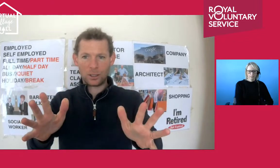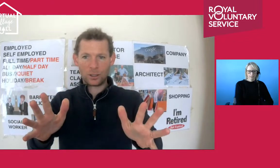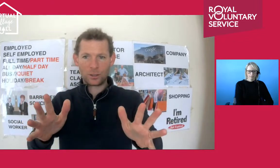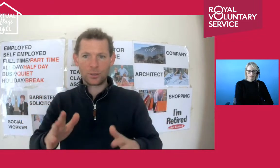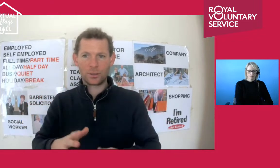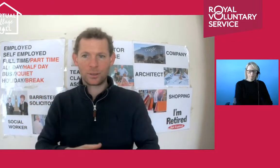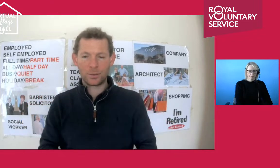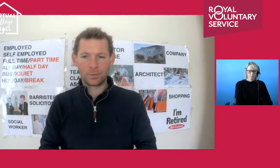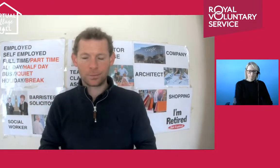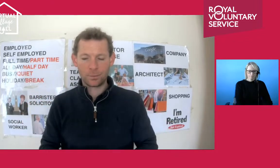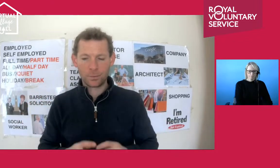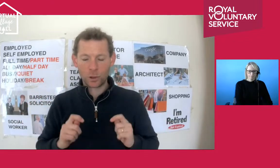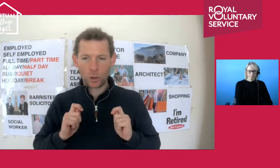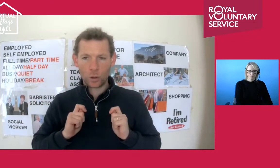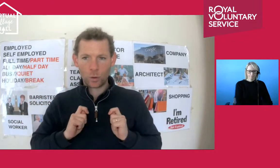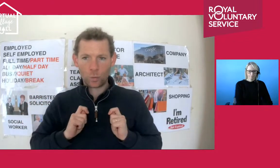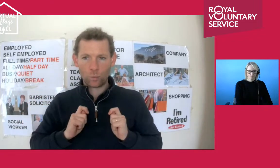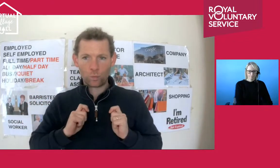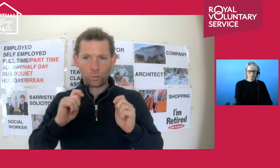Retired.